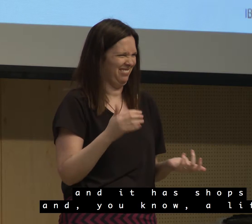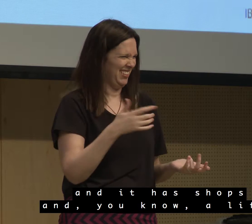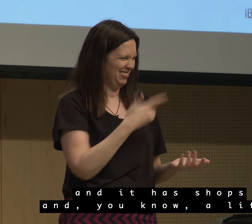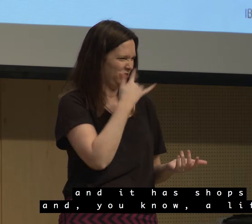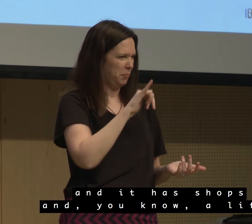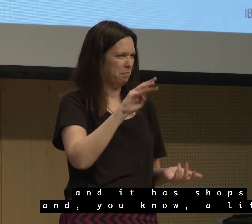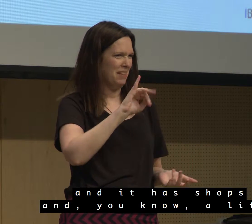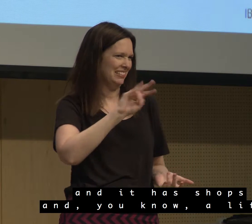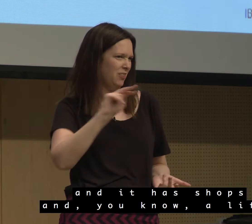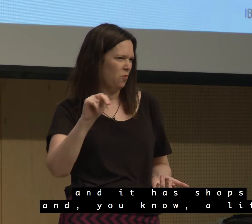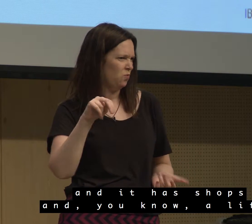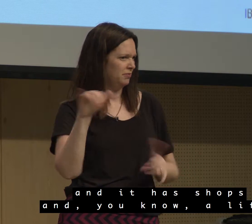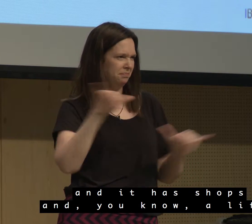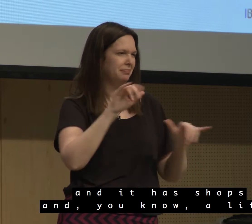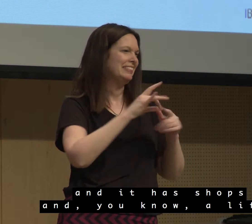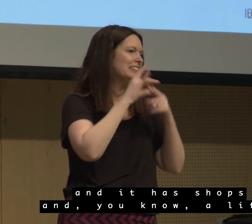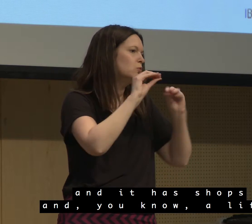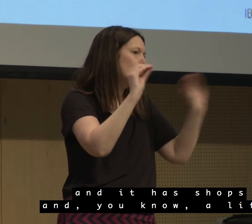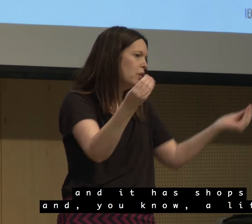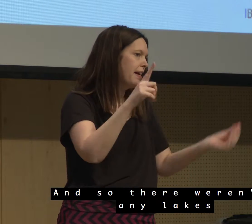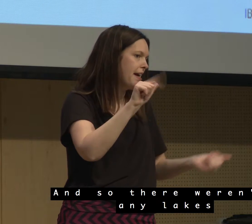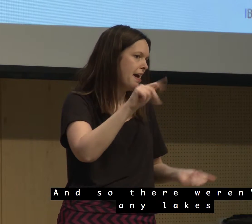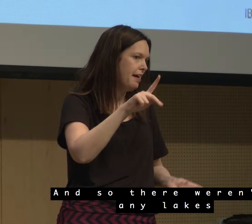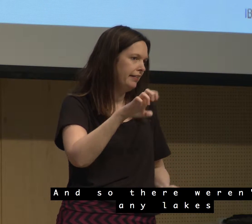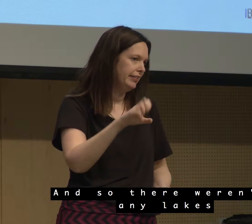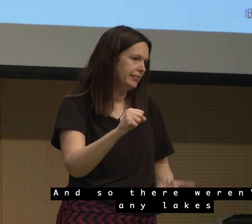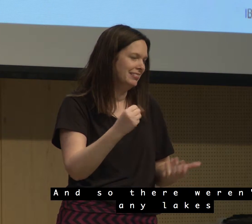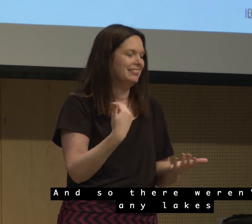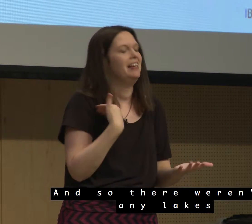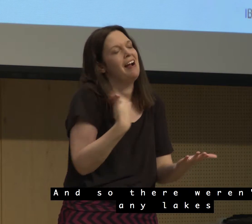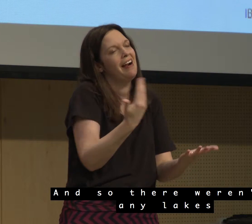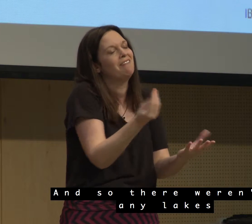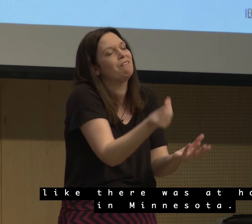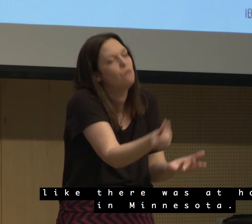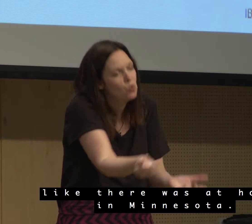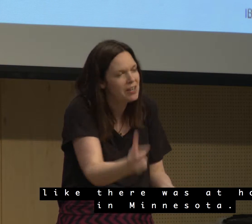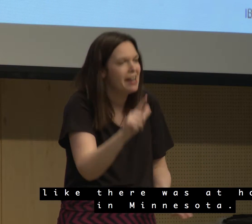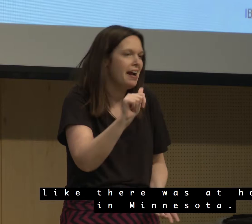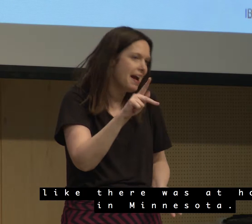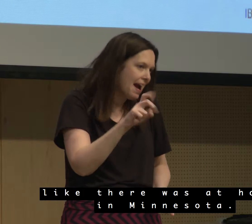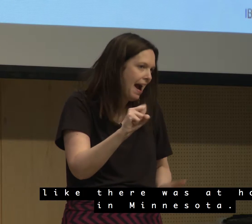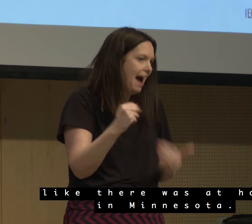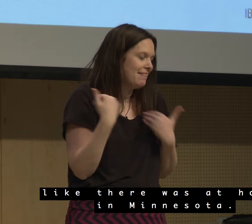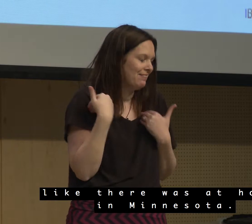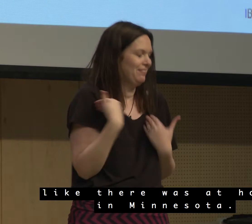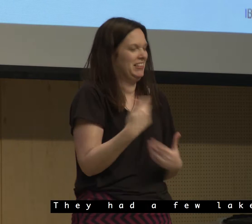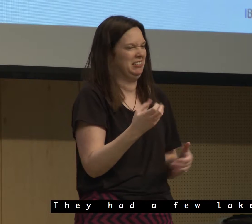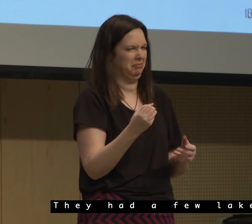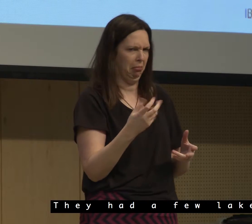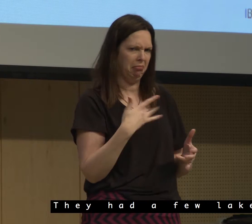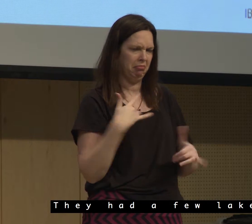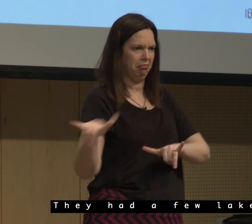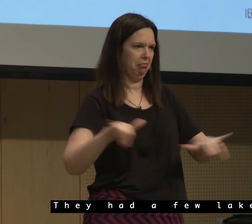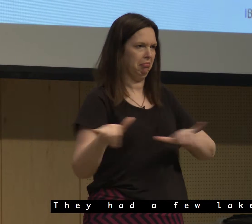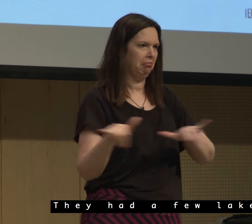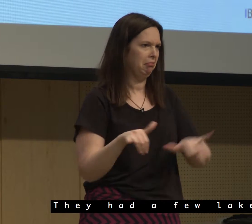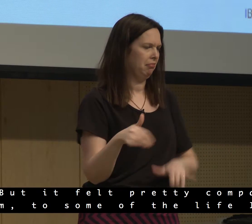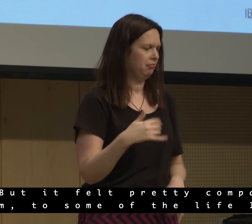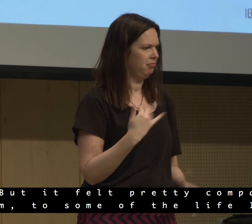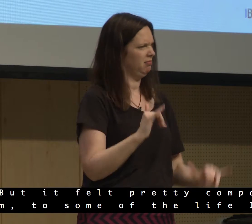has shops and, a life. And so there weren't any lakes like there was at home in Minnesota. They had a few lakes, but it felt